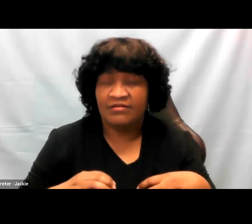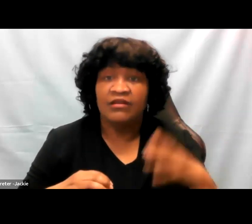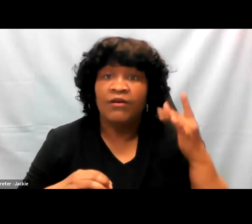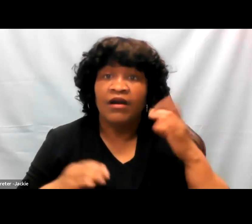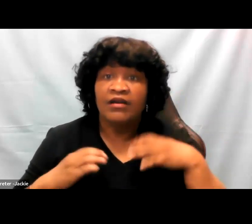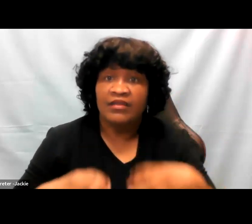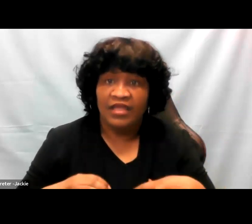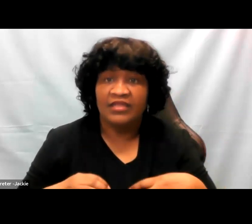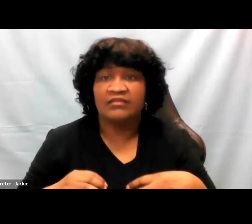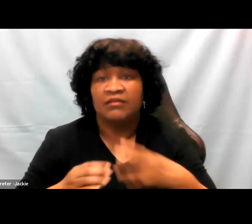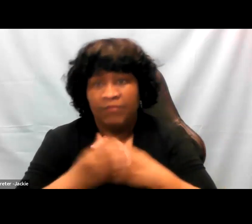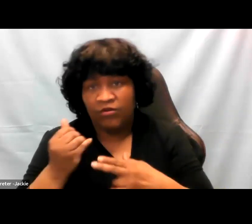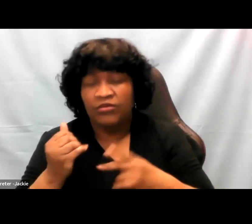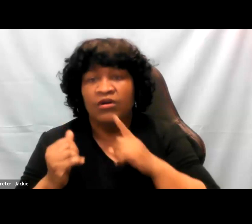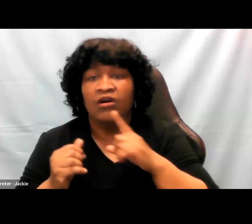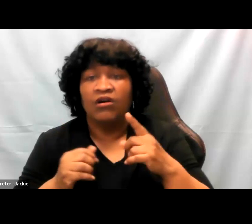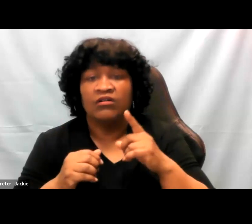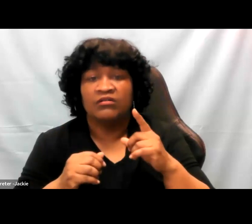both clients